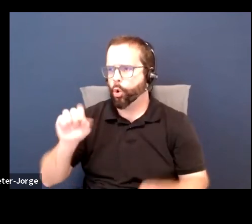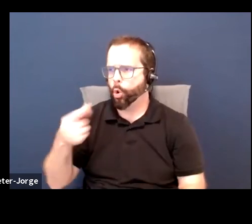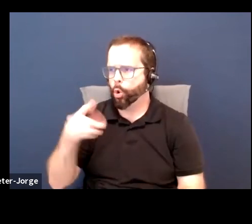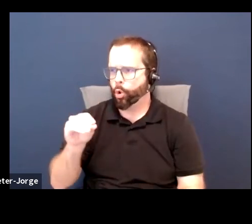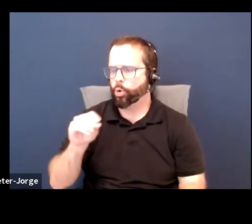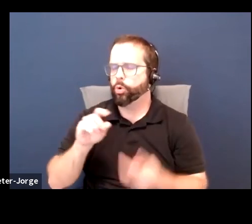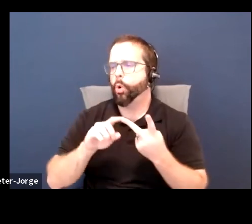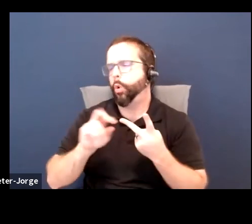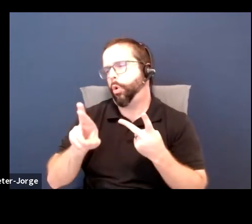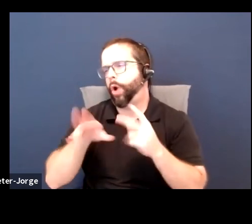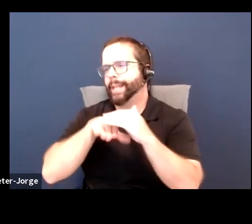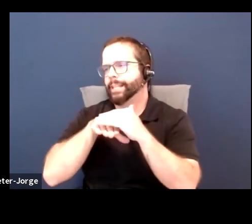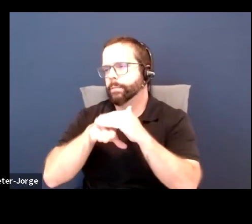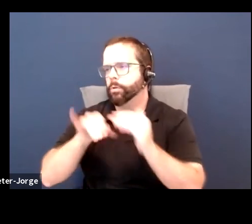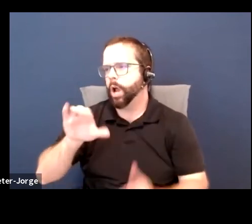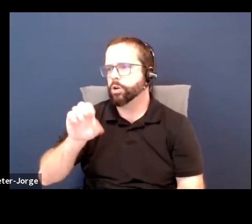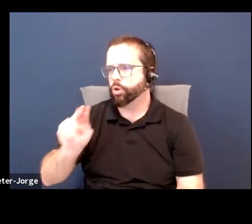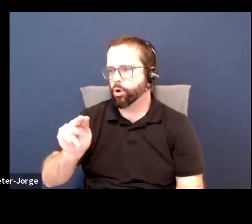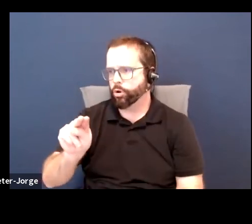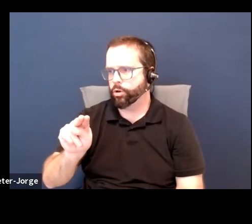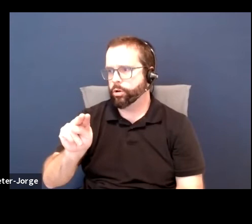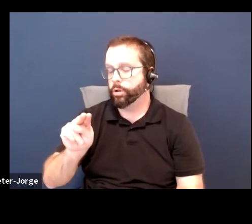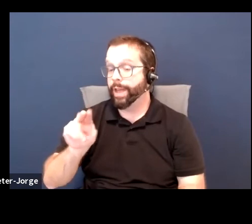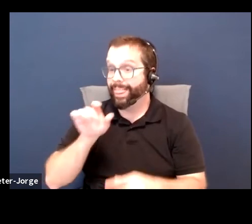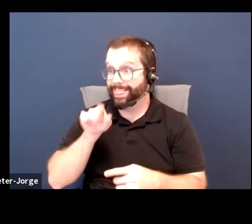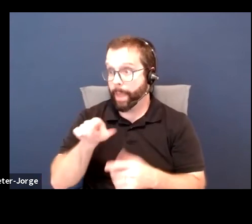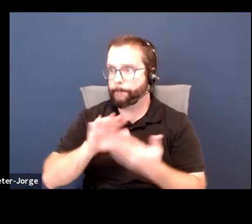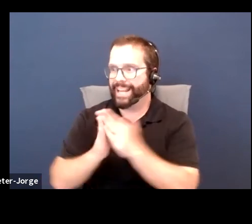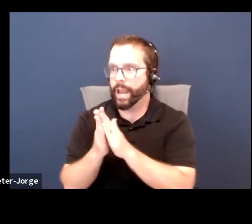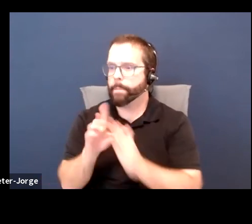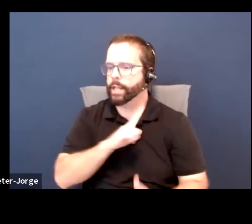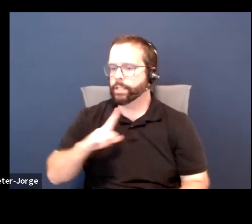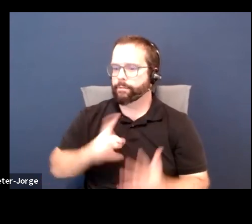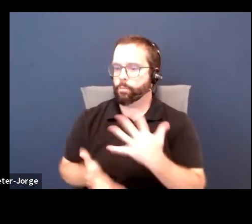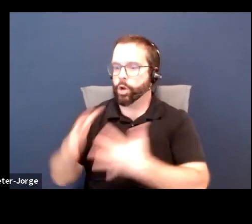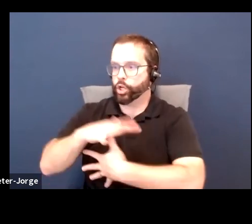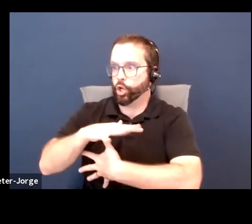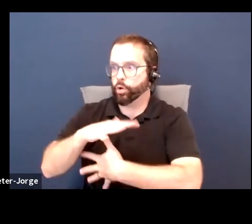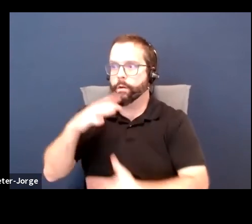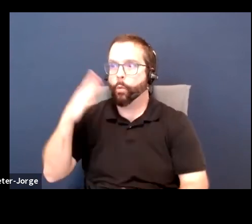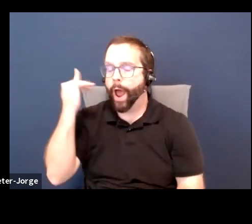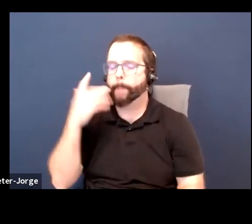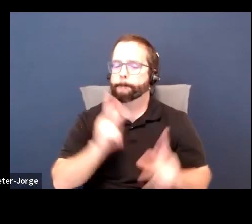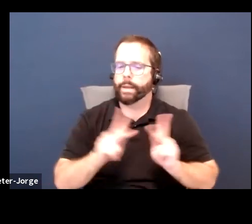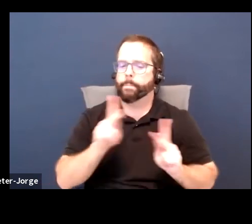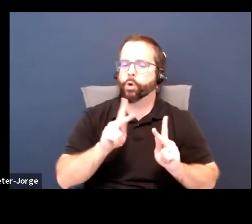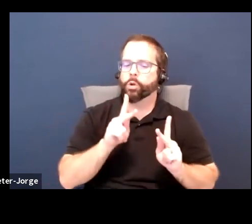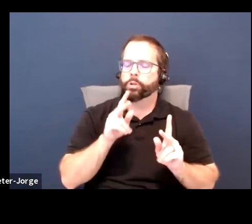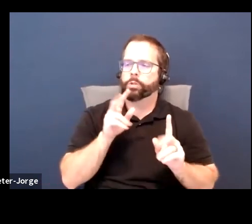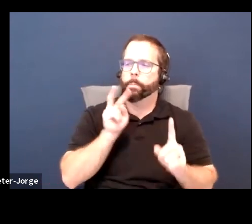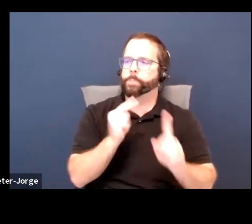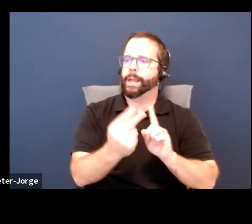priority to help change the perception of people with disabilities. And the GO logo transforms